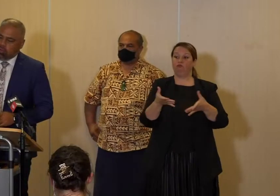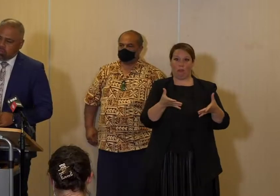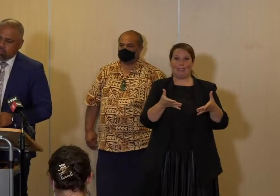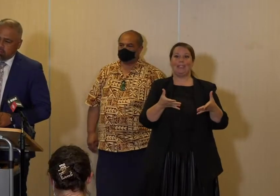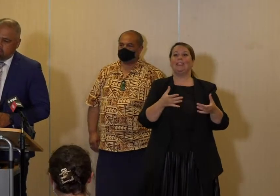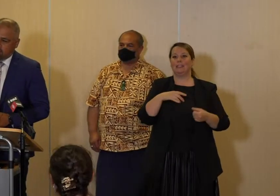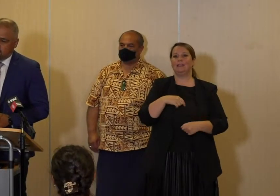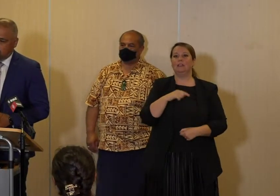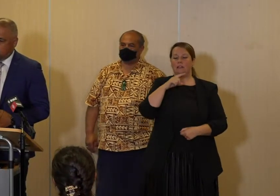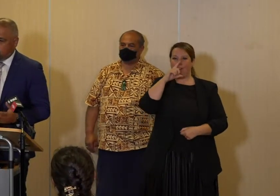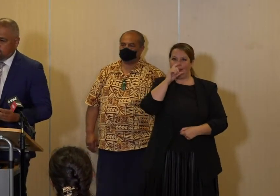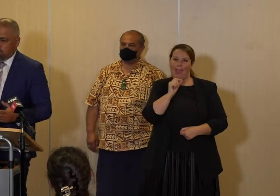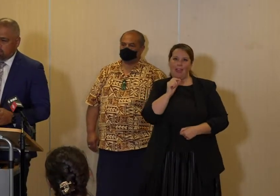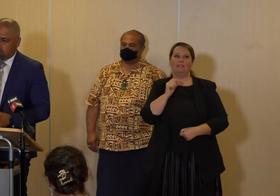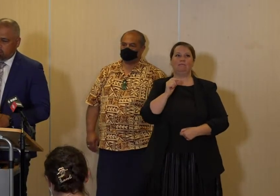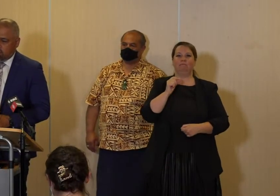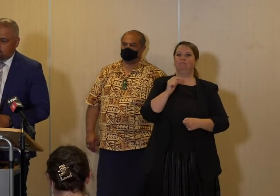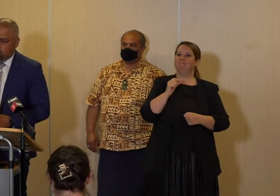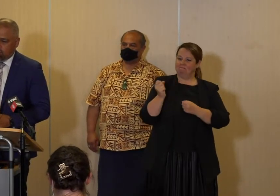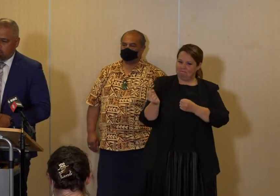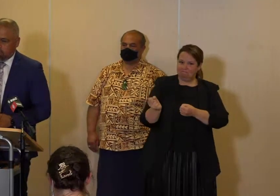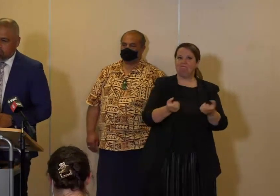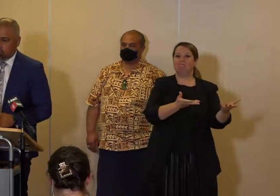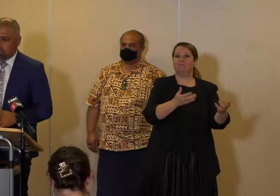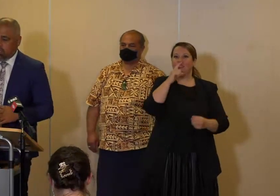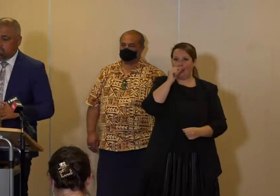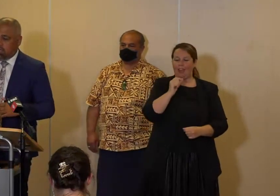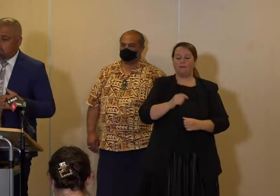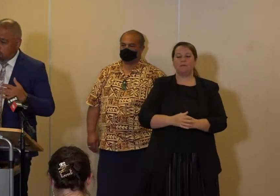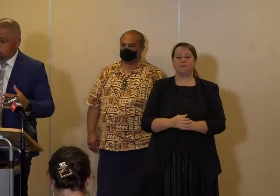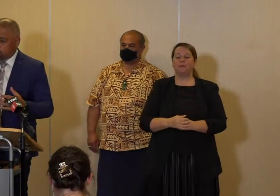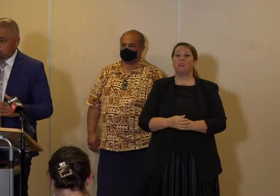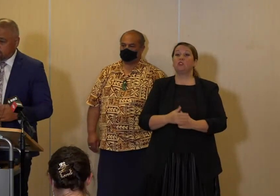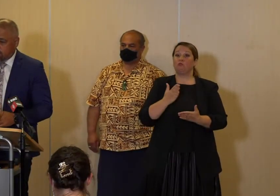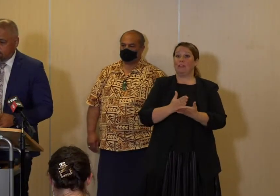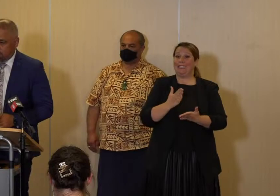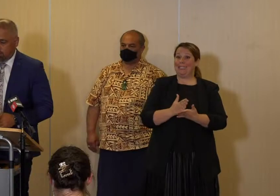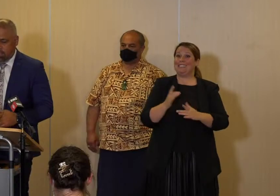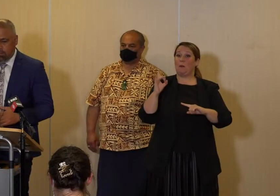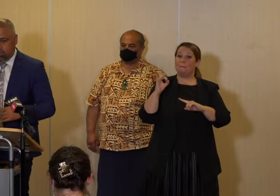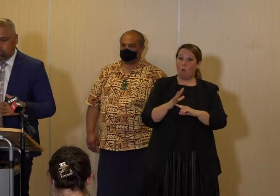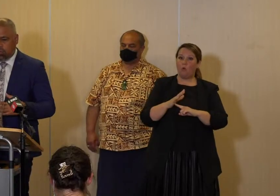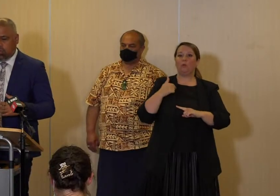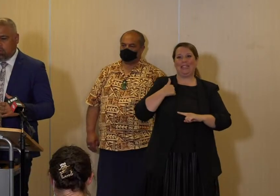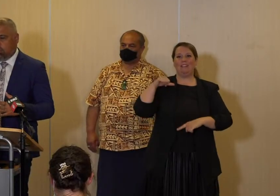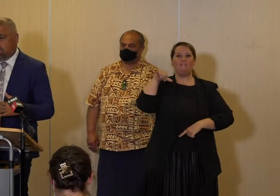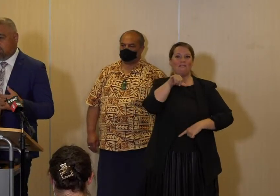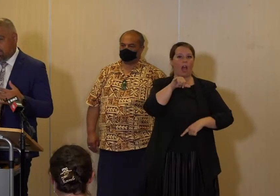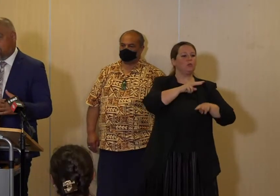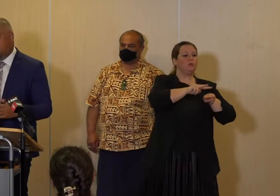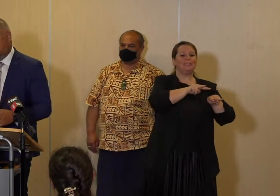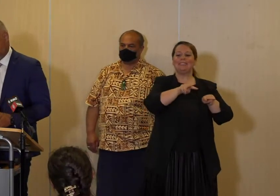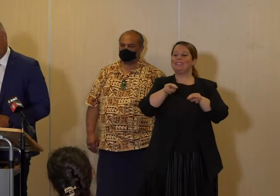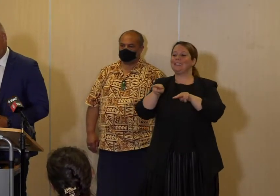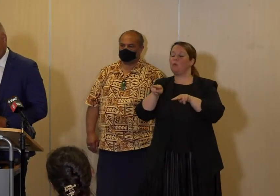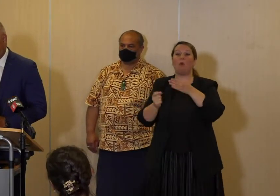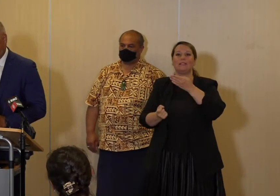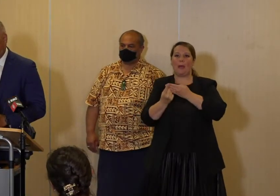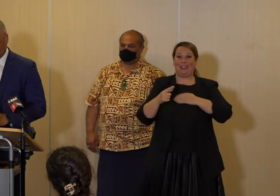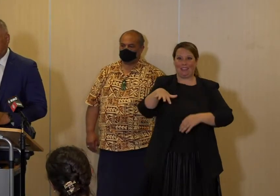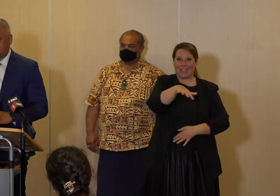respond. Reconnaissance, as you can already tell, is really important to make sure we are able to assist effectively, but also that we are safe going